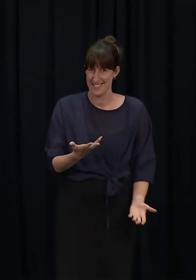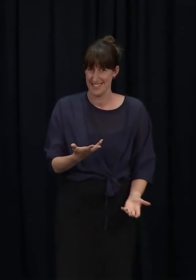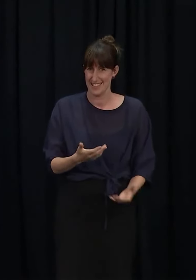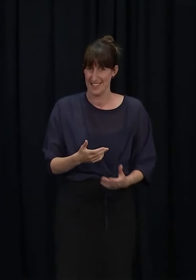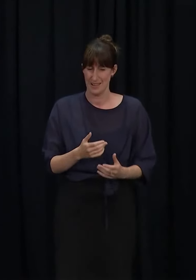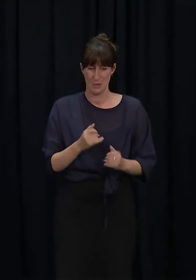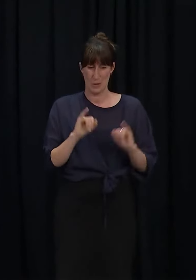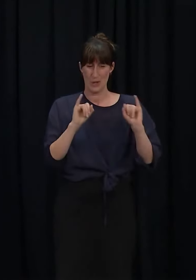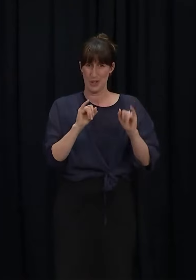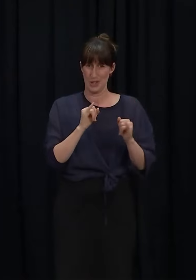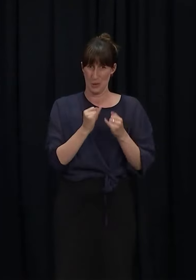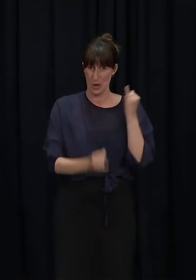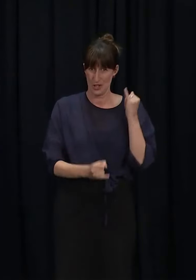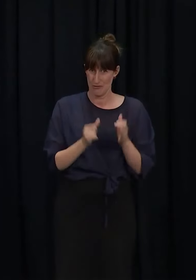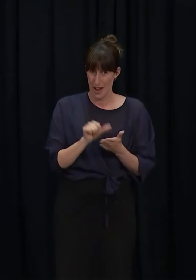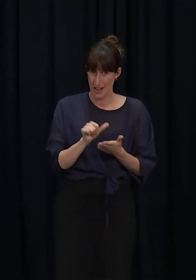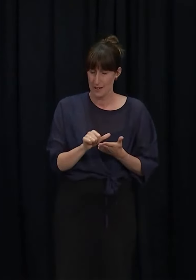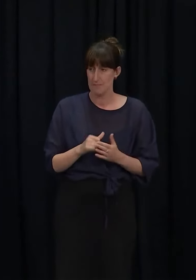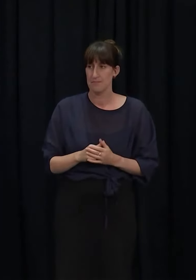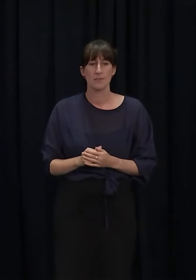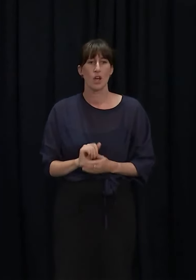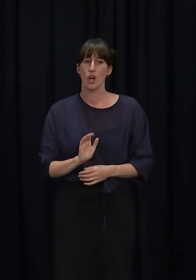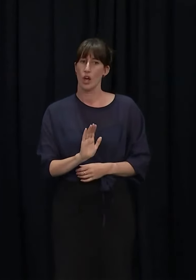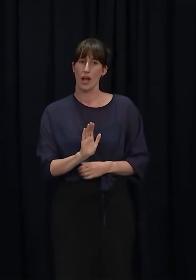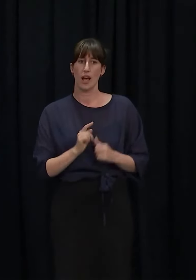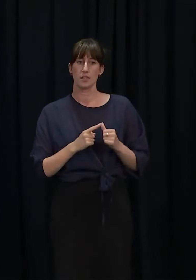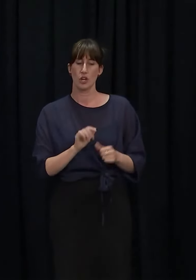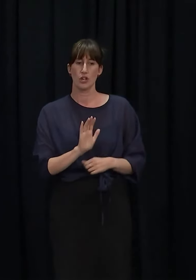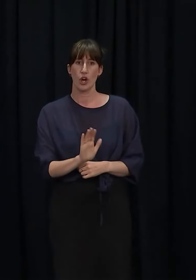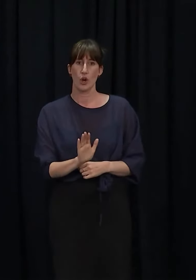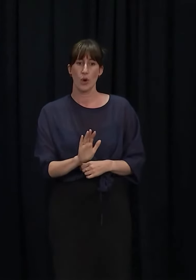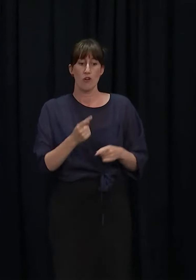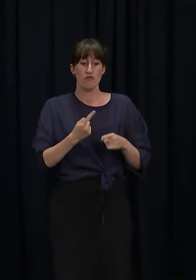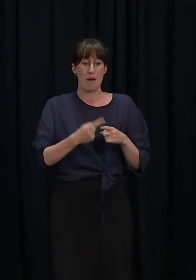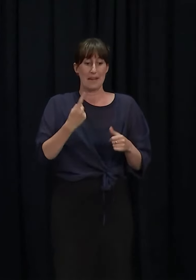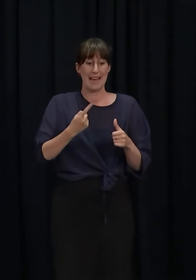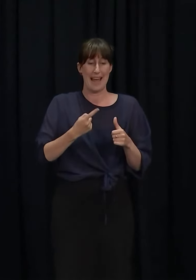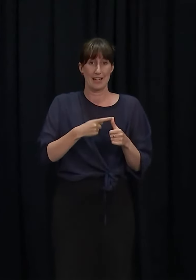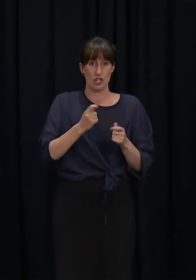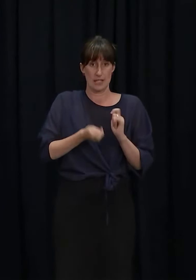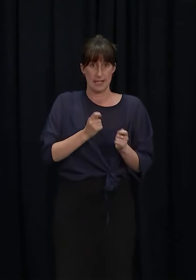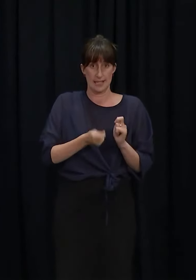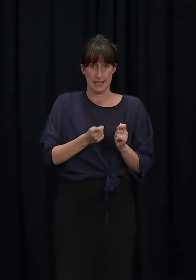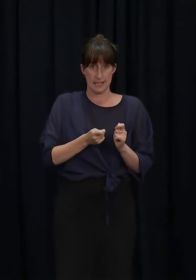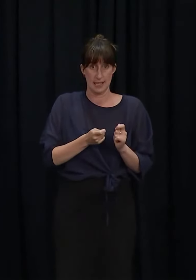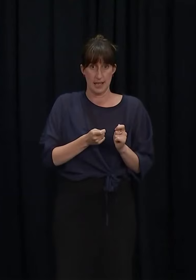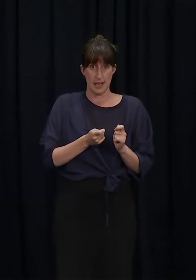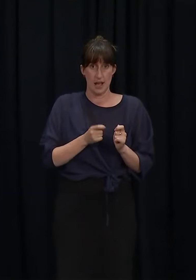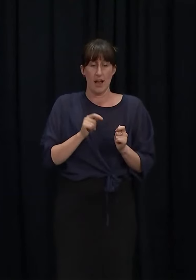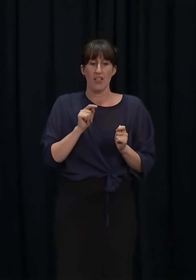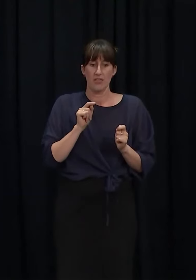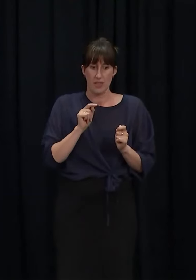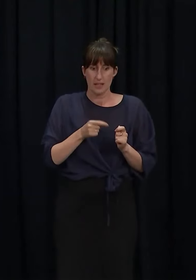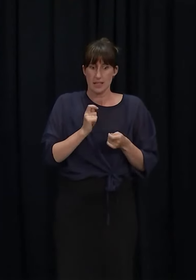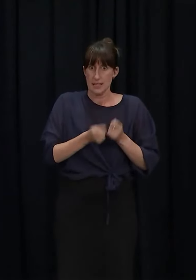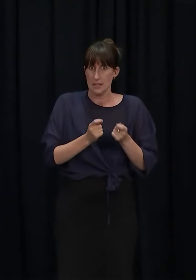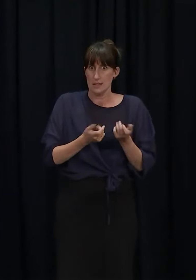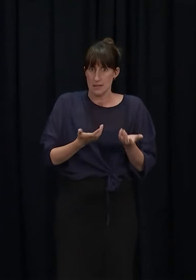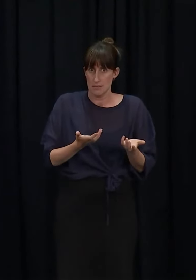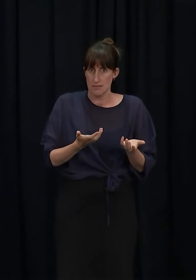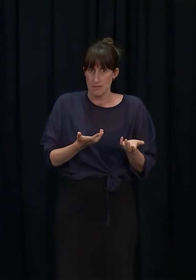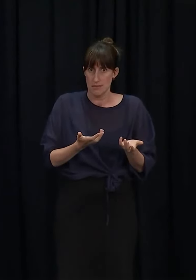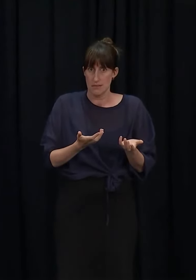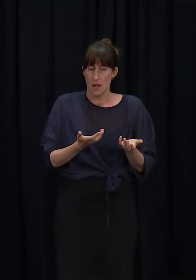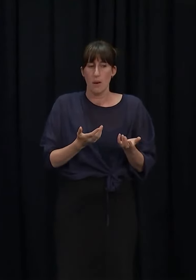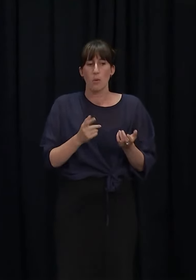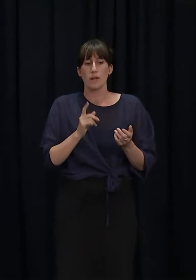Dr. Verrill, a rapid antigen test is a test. It's not a preventative measure. We're still asking and providing